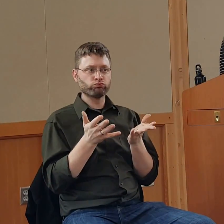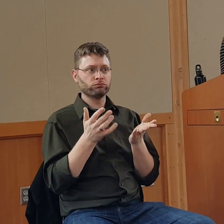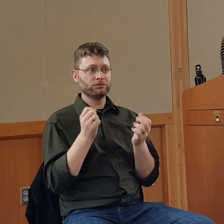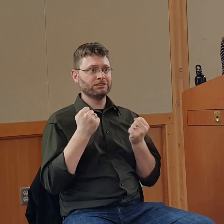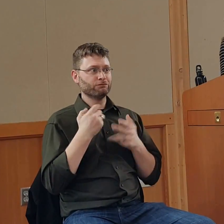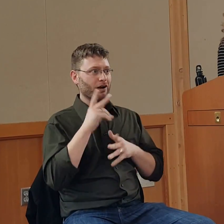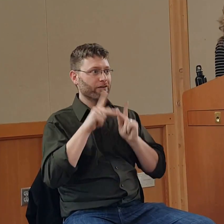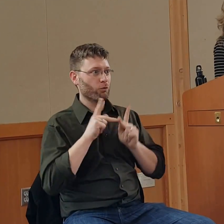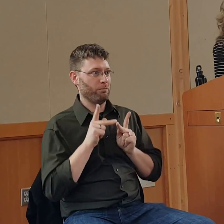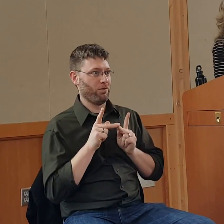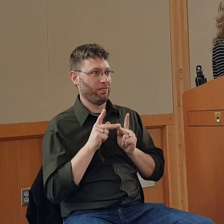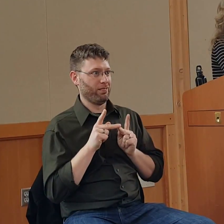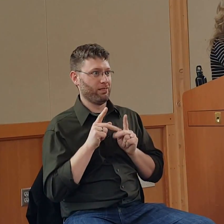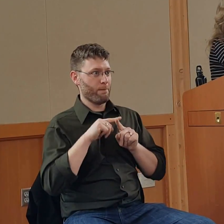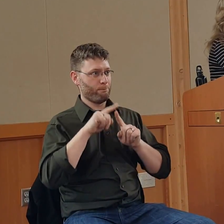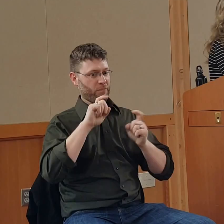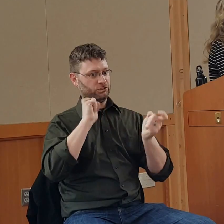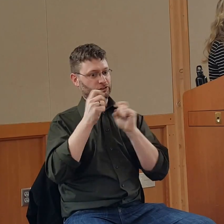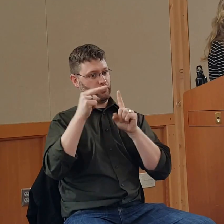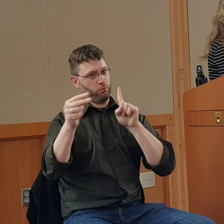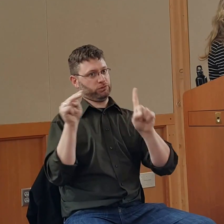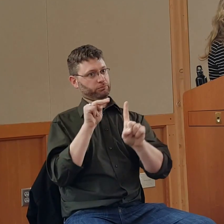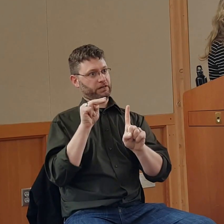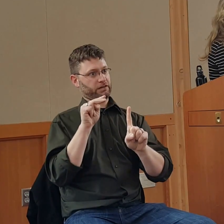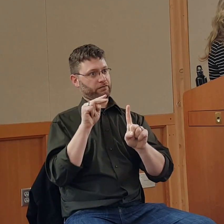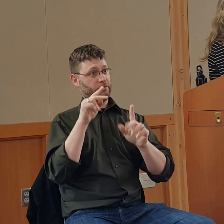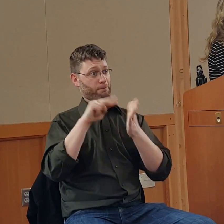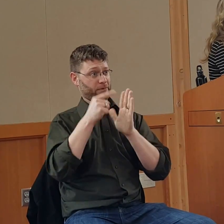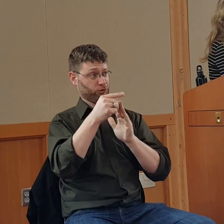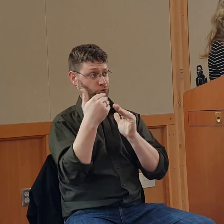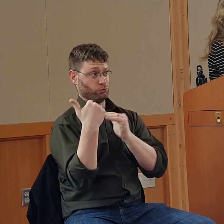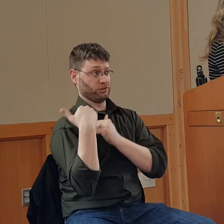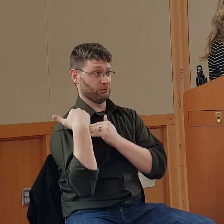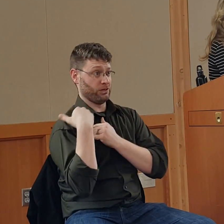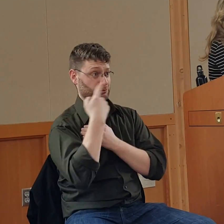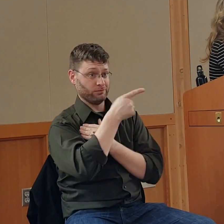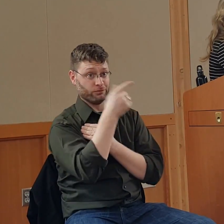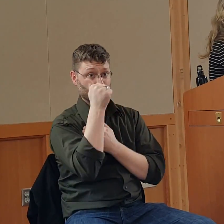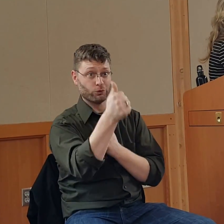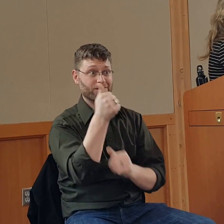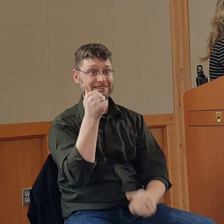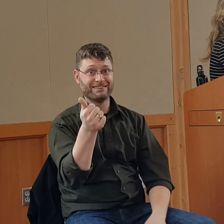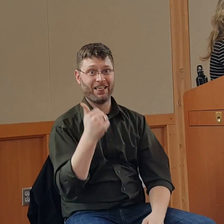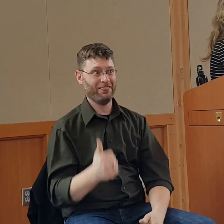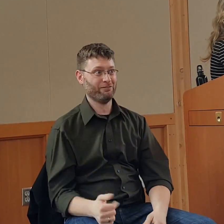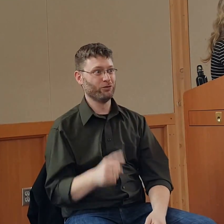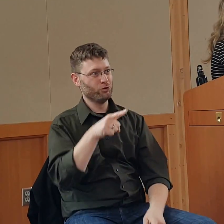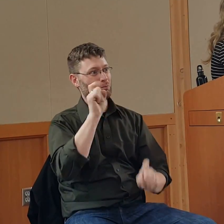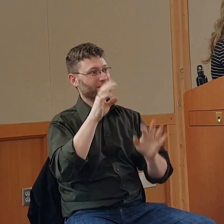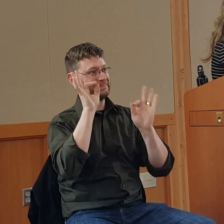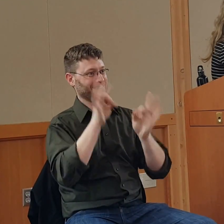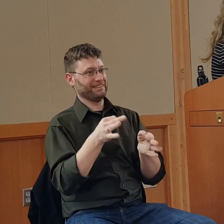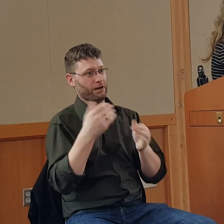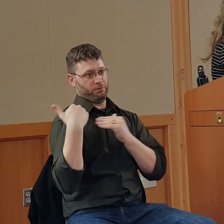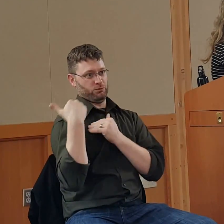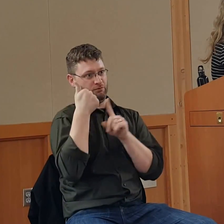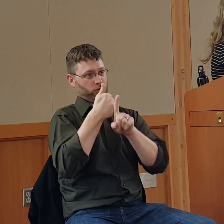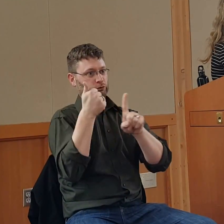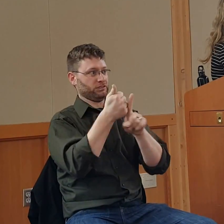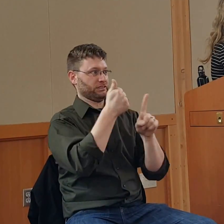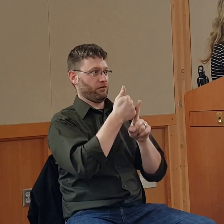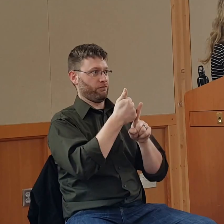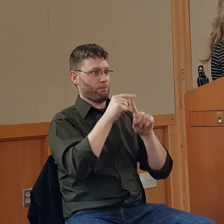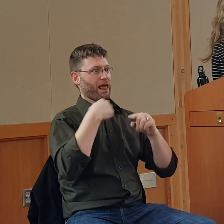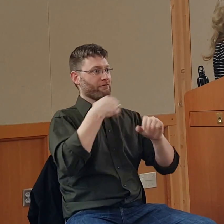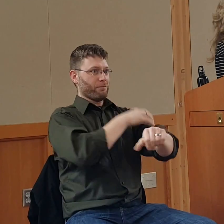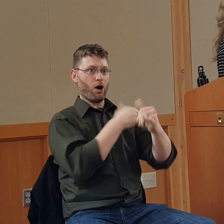people. It's empowering because it means we're responsible and we get to choose whether we want to do this or not. We get to choose if we have the